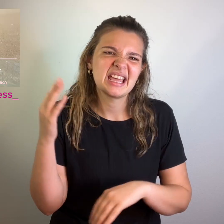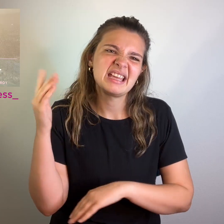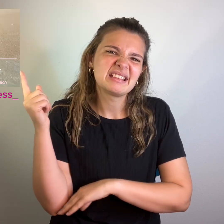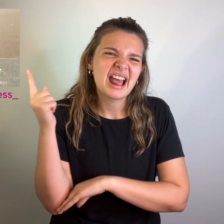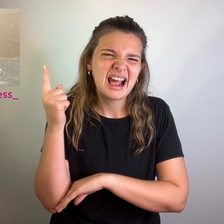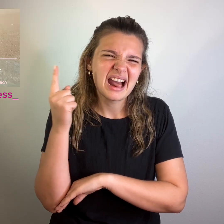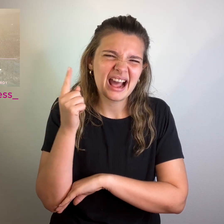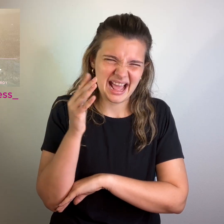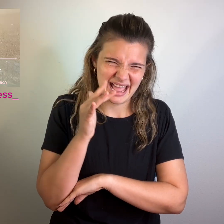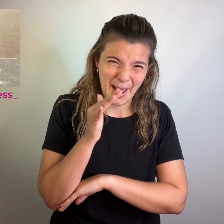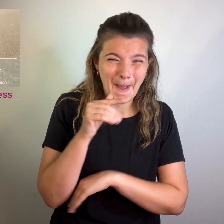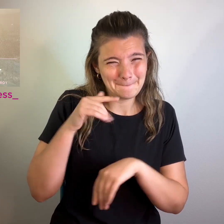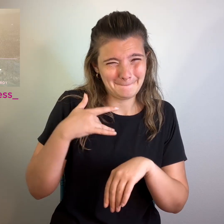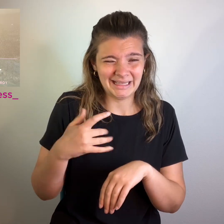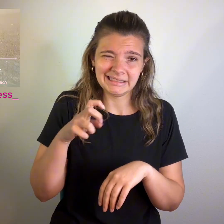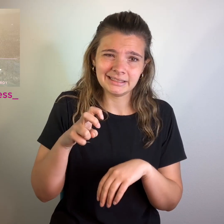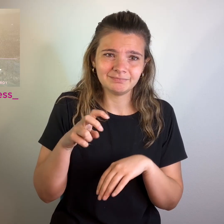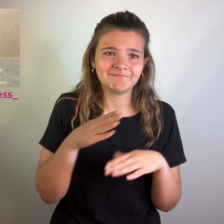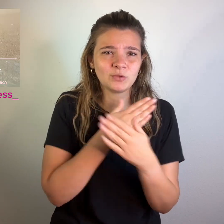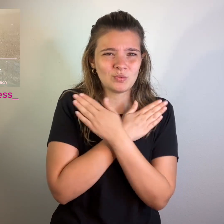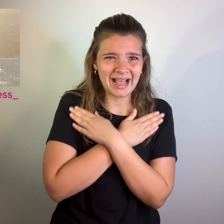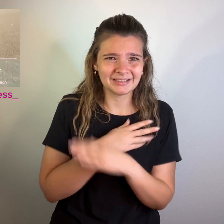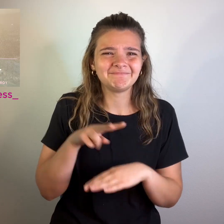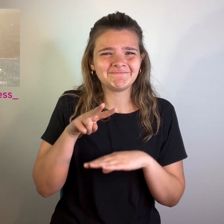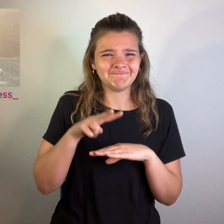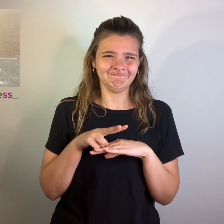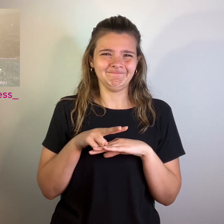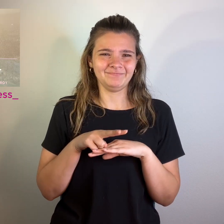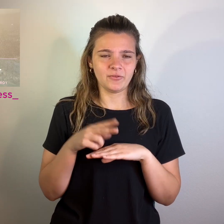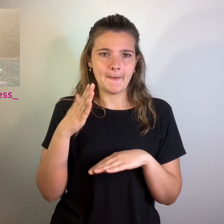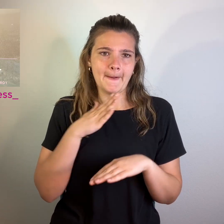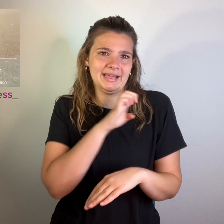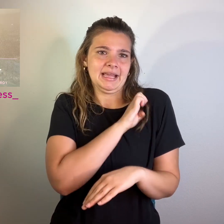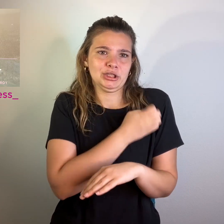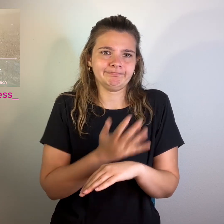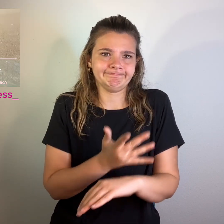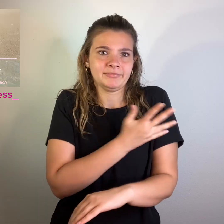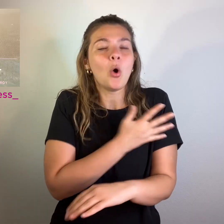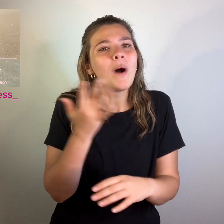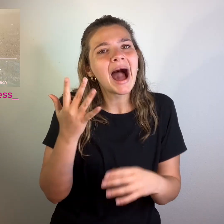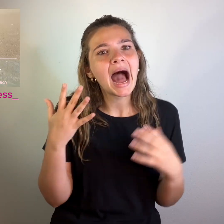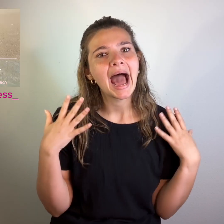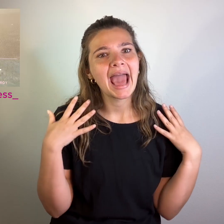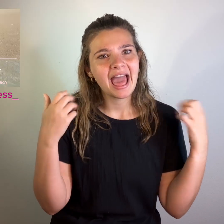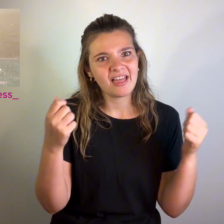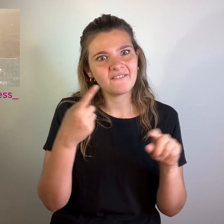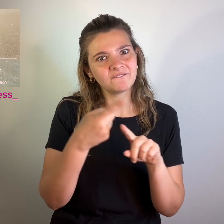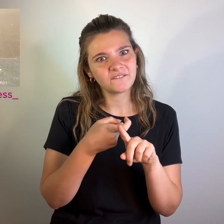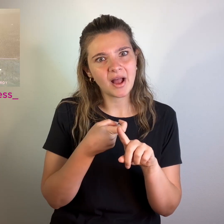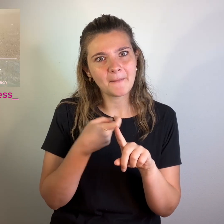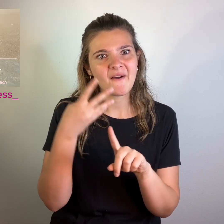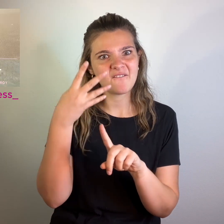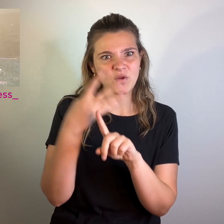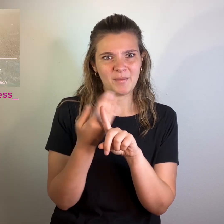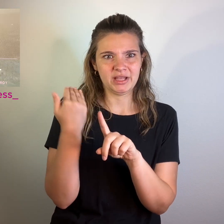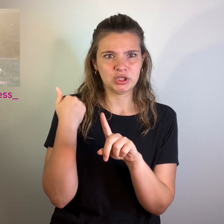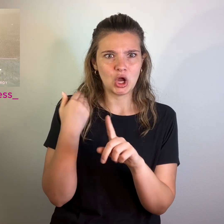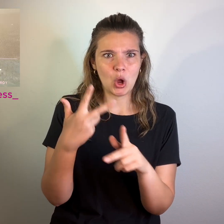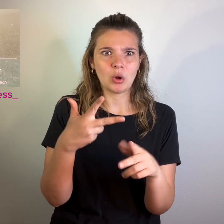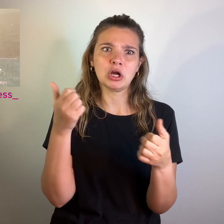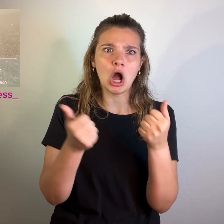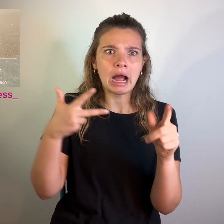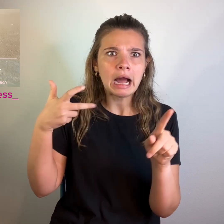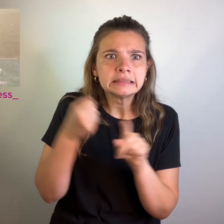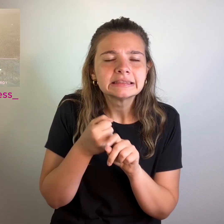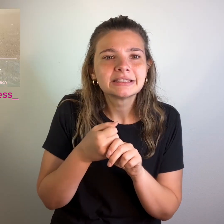like lay down right now. Like, that's what my body needs, still healing from my herniations, being 4 months post car accident. And especially